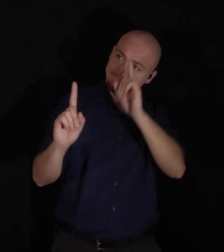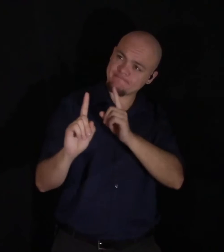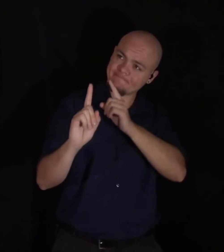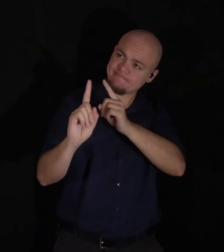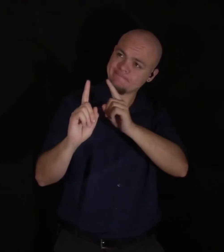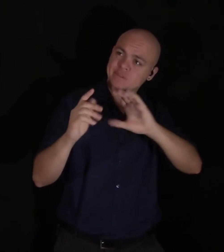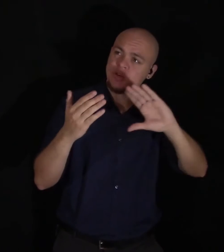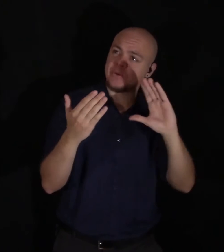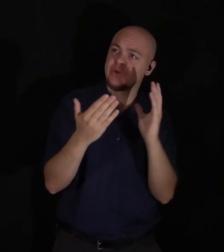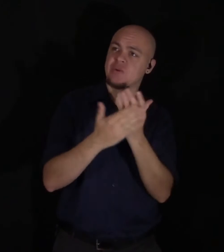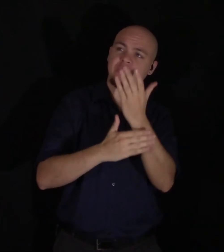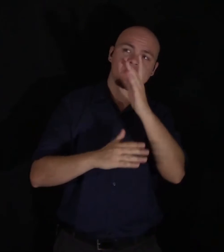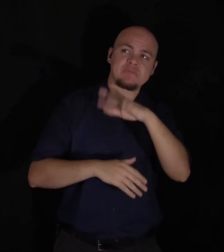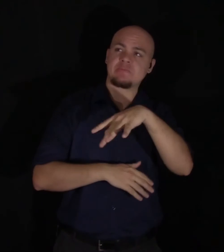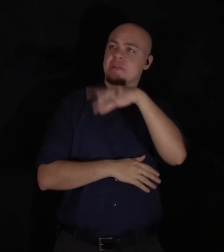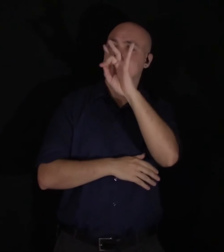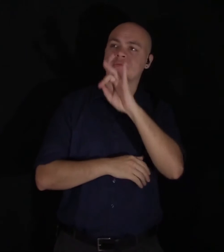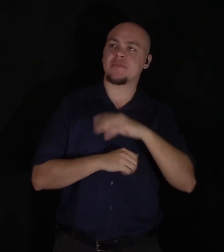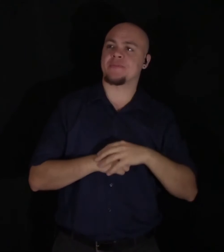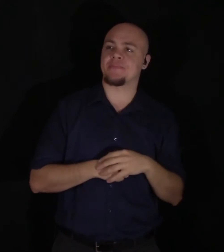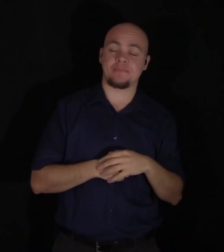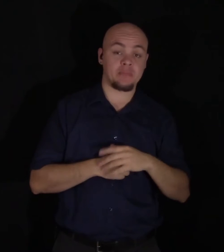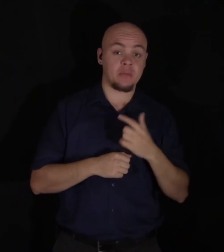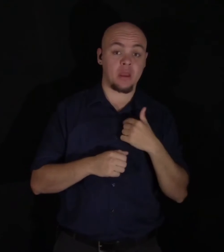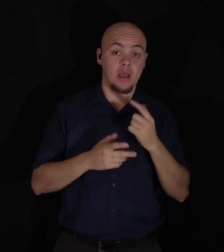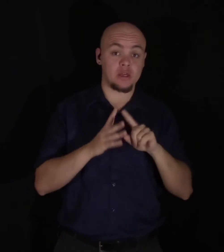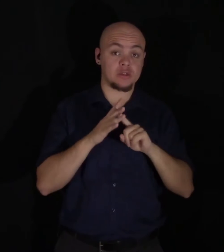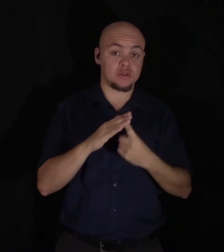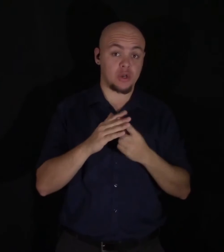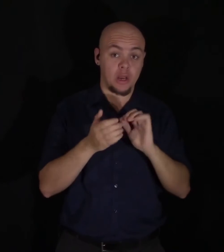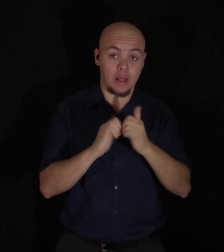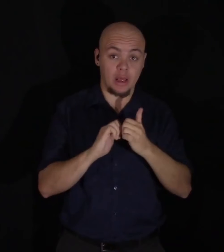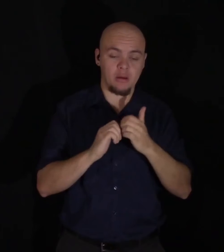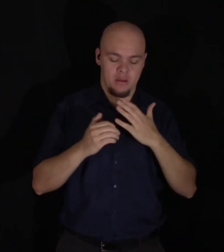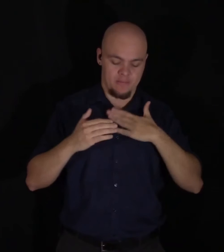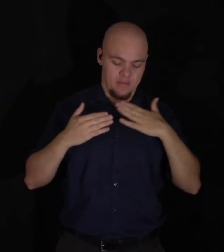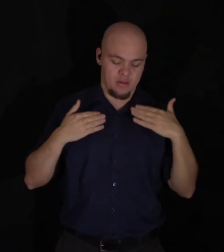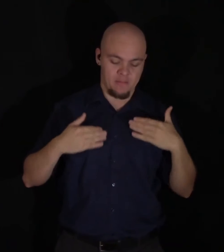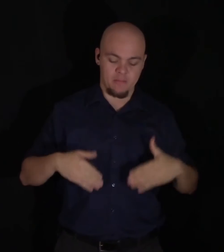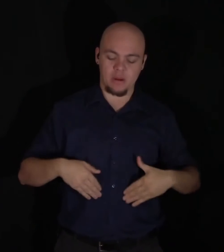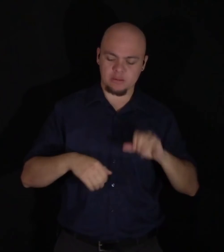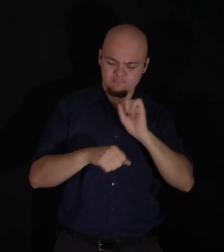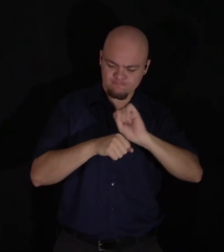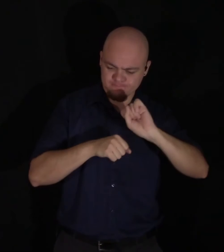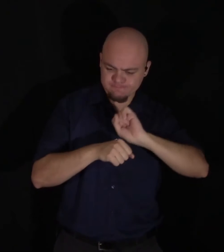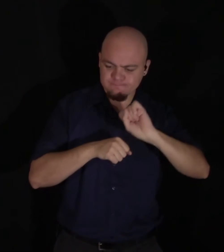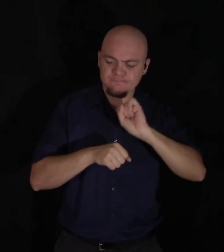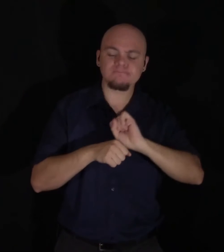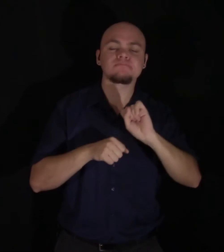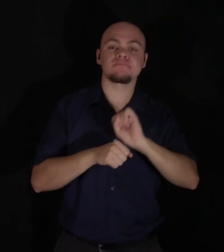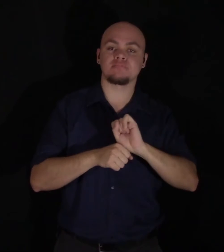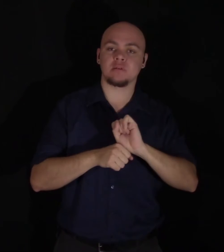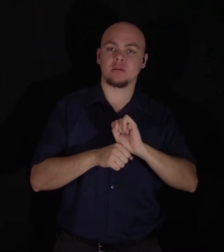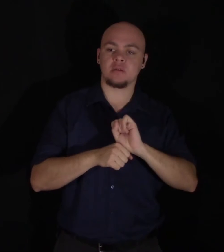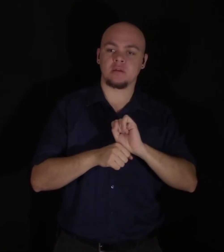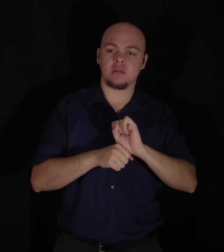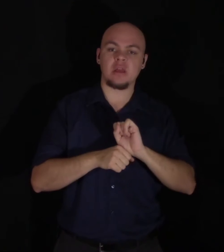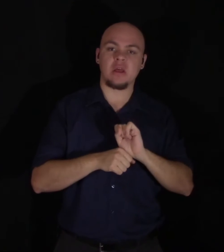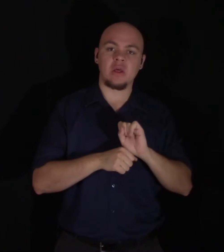enterprise. I commenced by inuring my body to hardship. I accompanied the whale fishers on